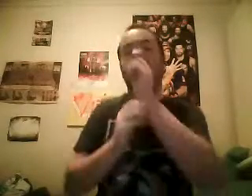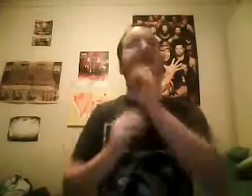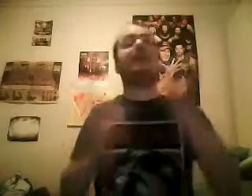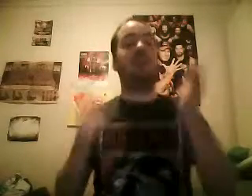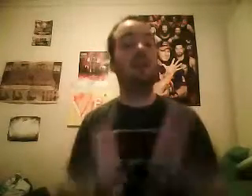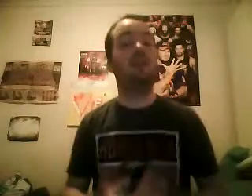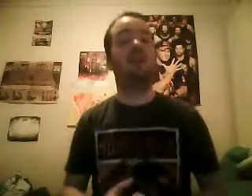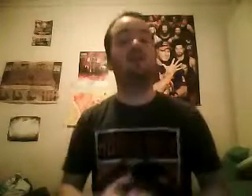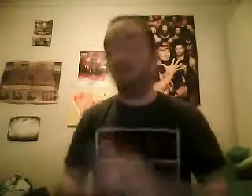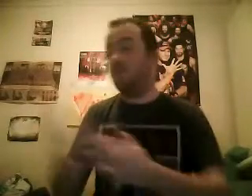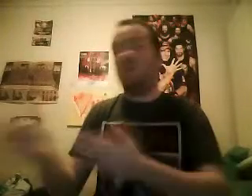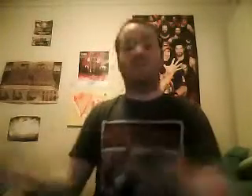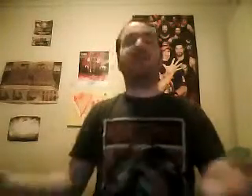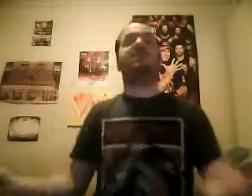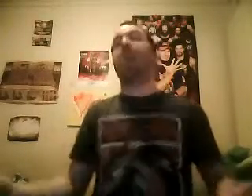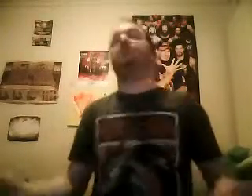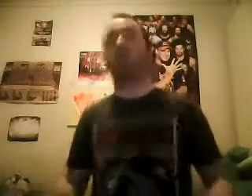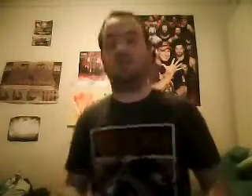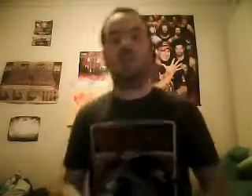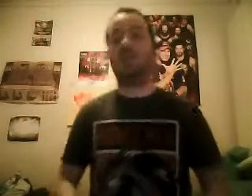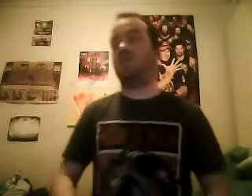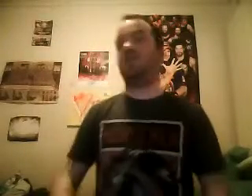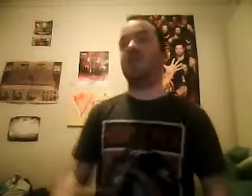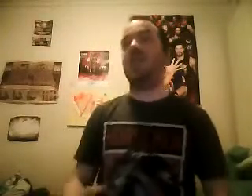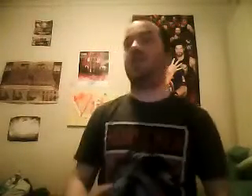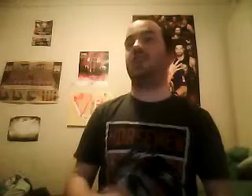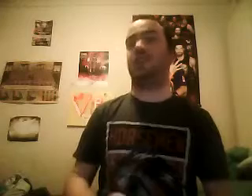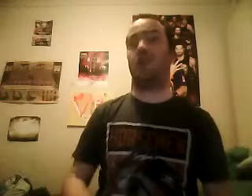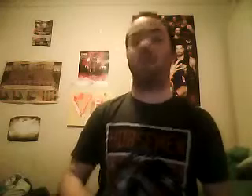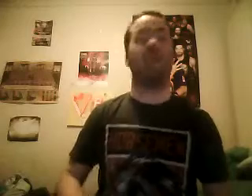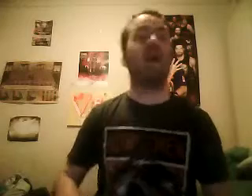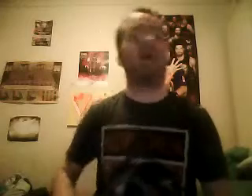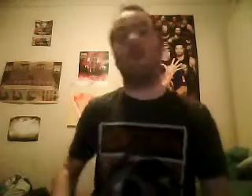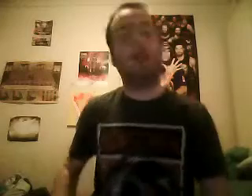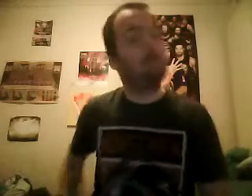tea with Lacey Evans, the sassy Southern Belle.